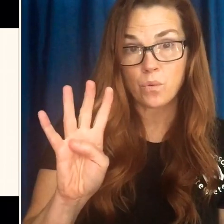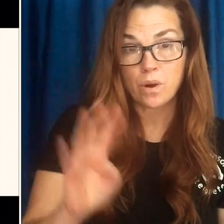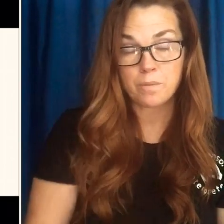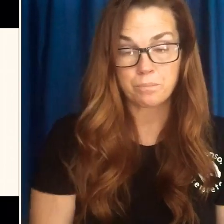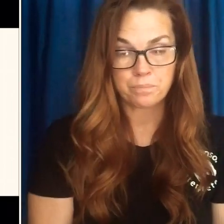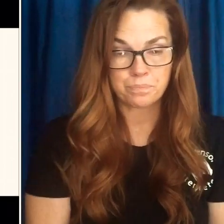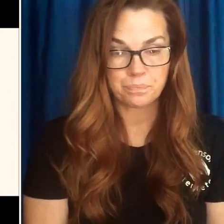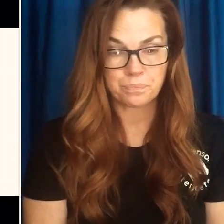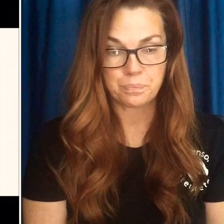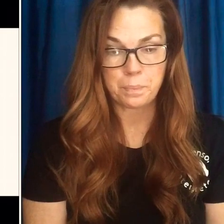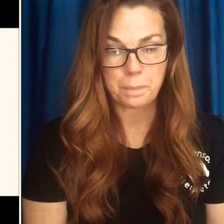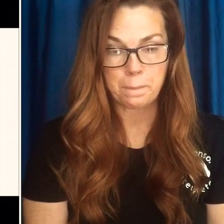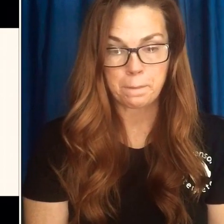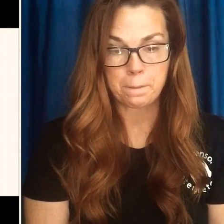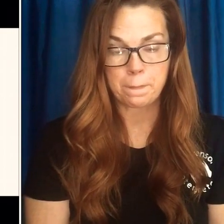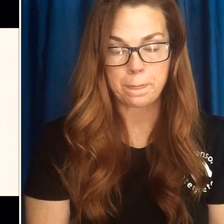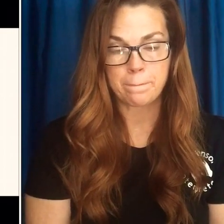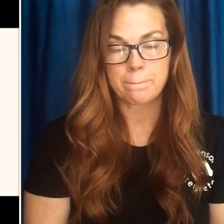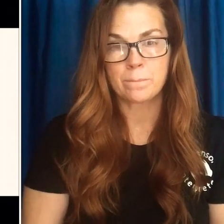0.25,